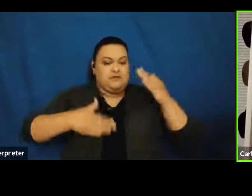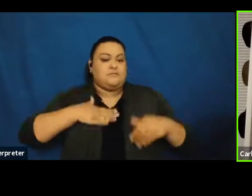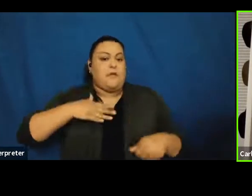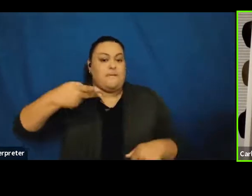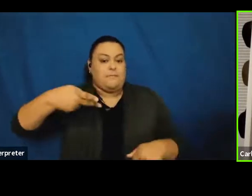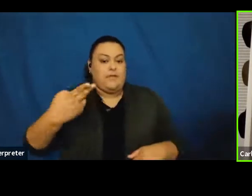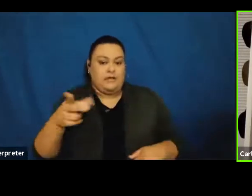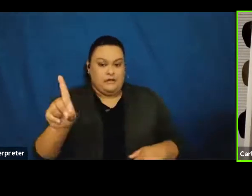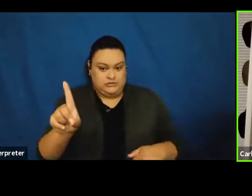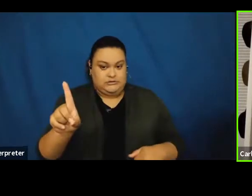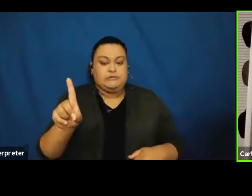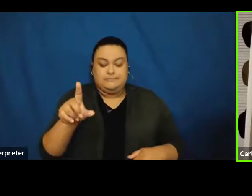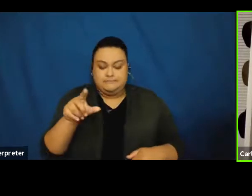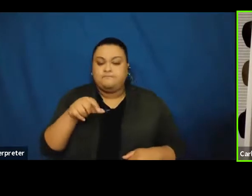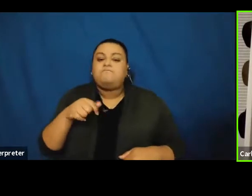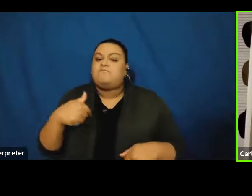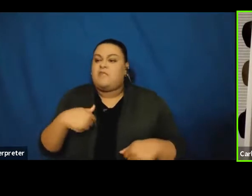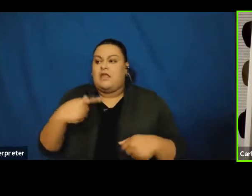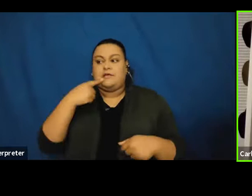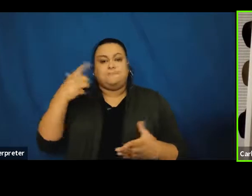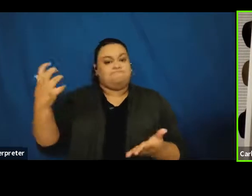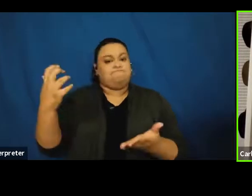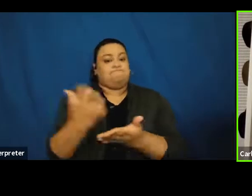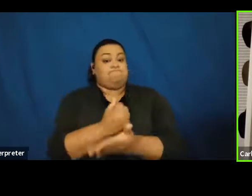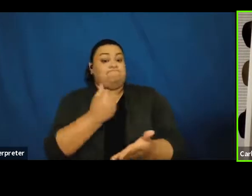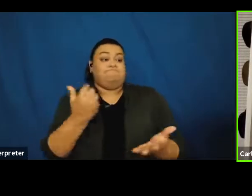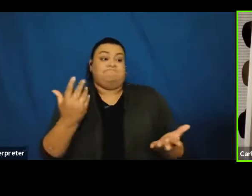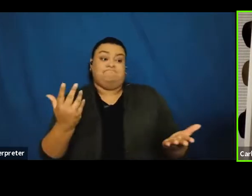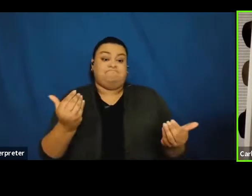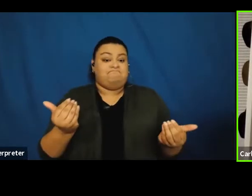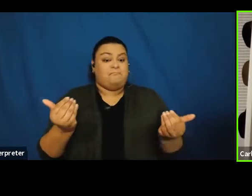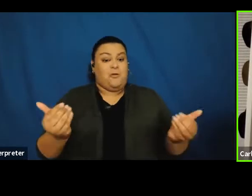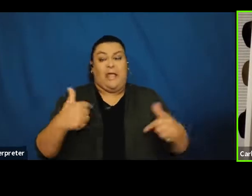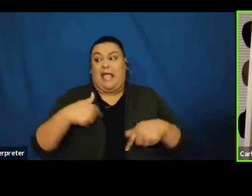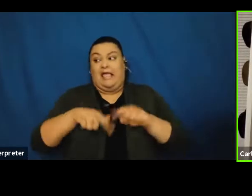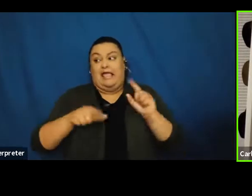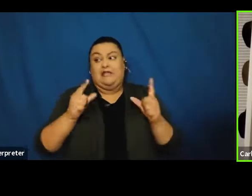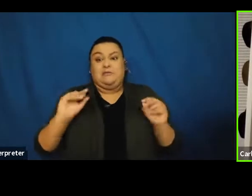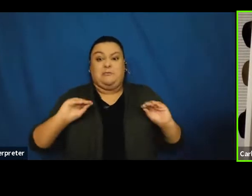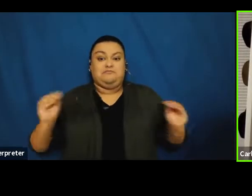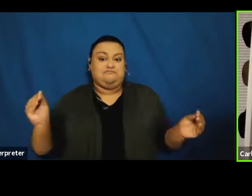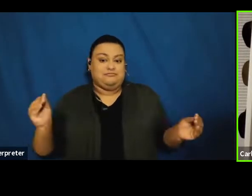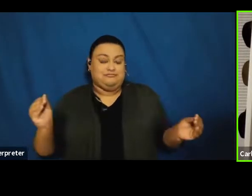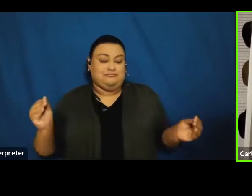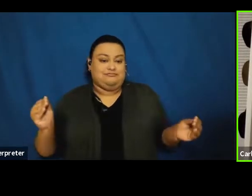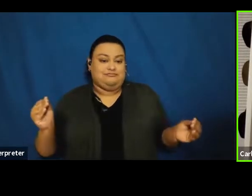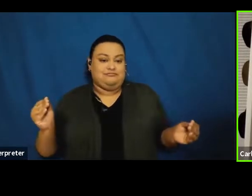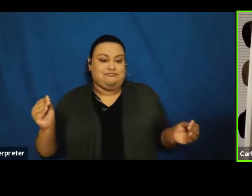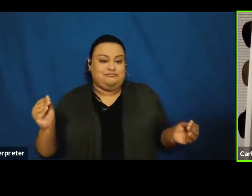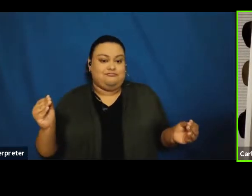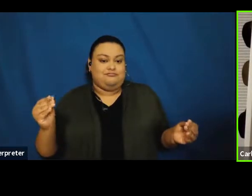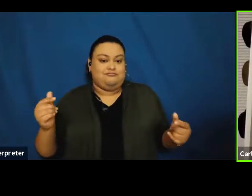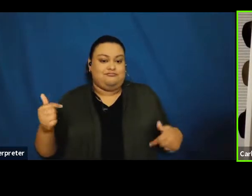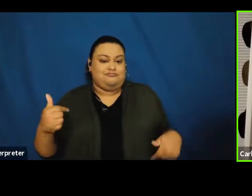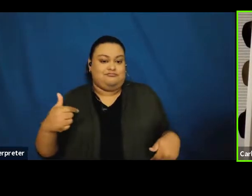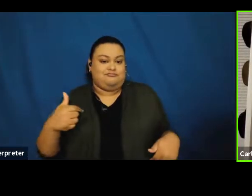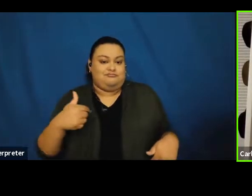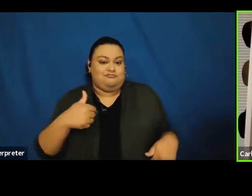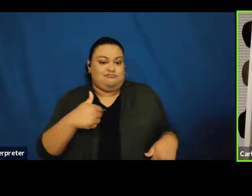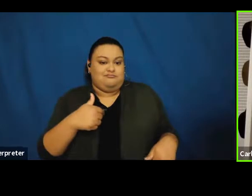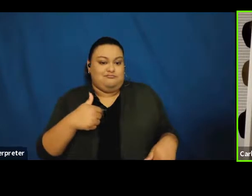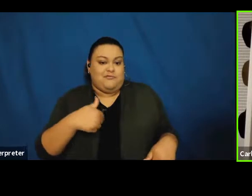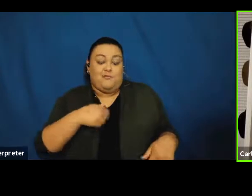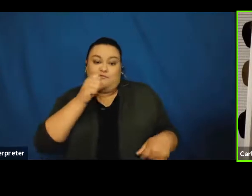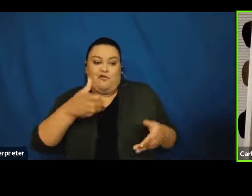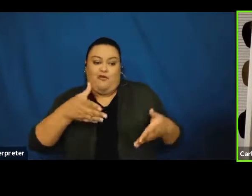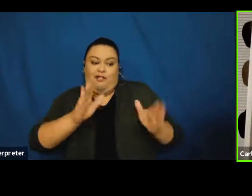I might as well, I can't do anything. I was not allowed